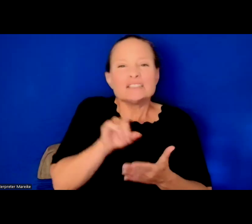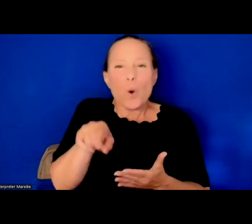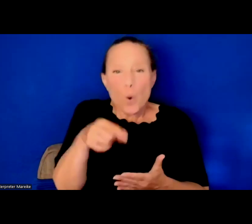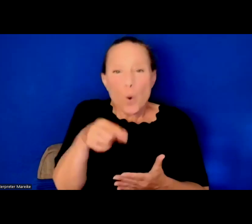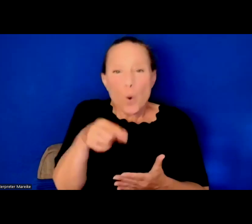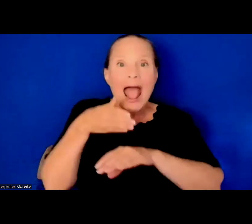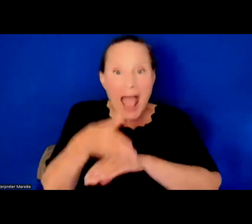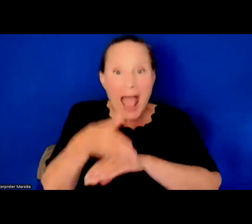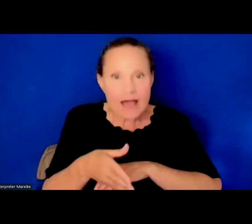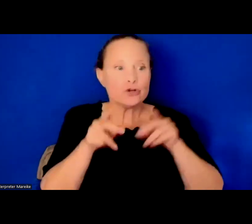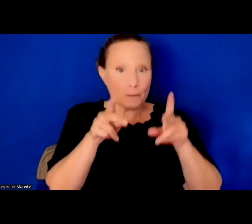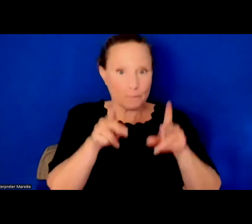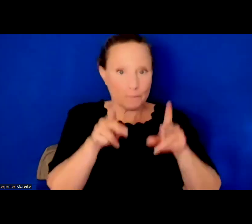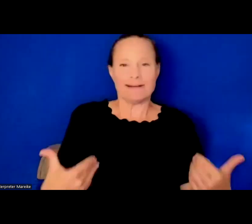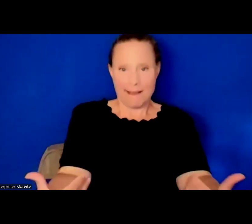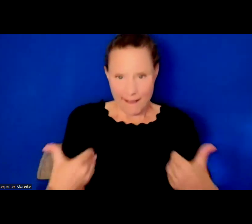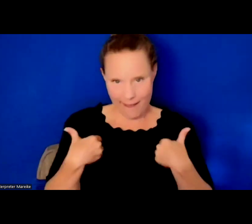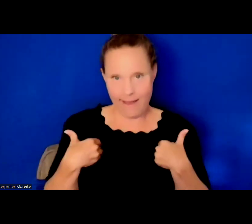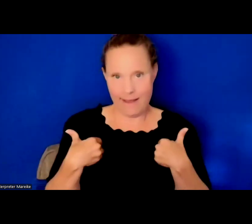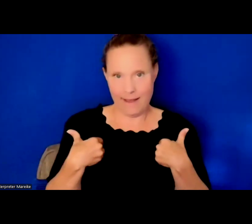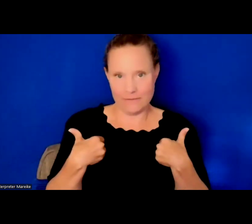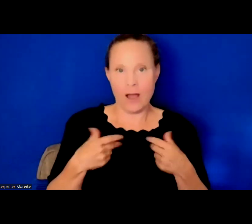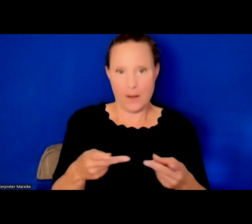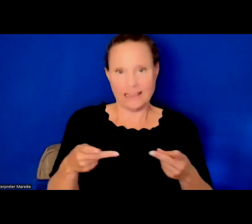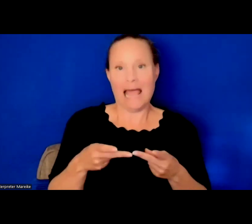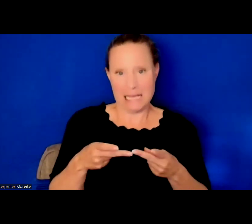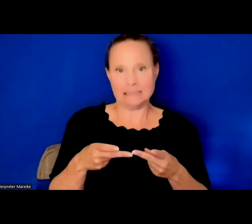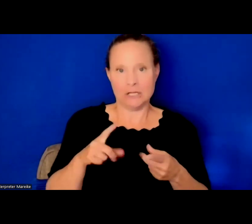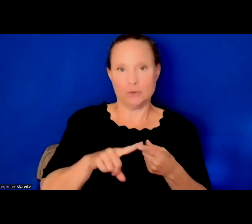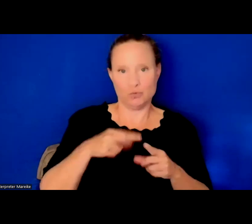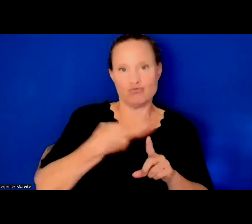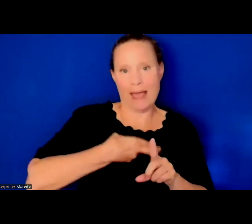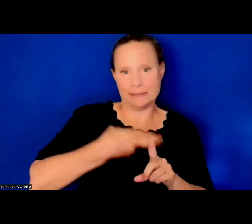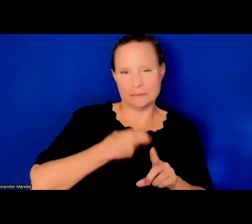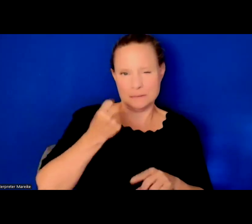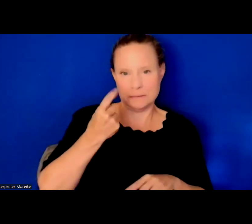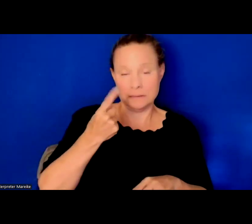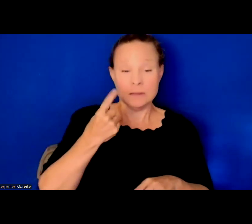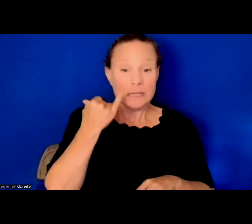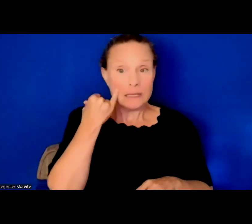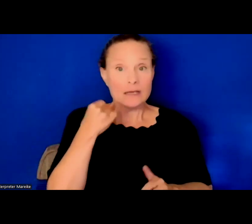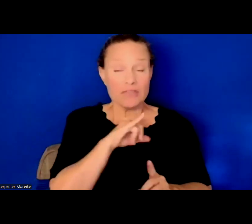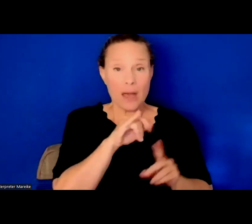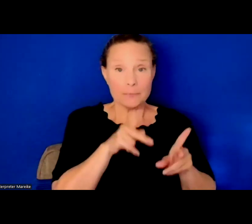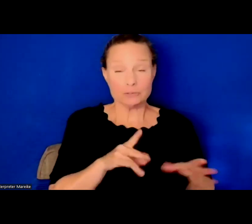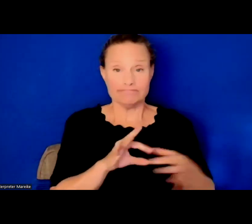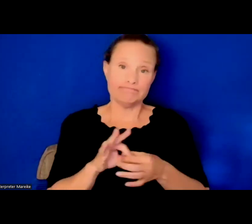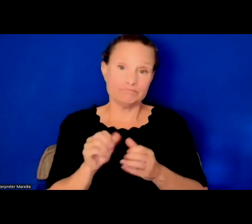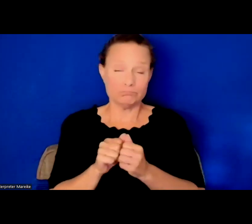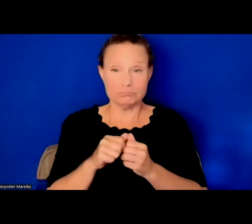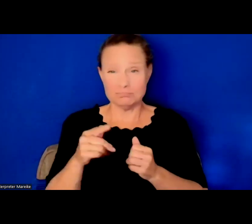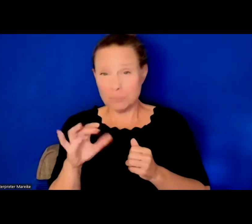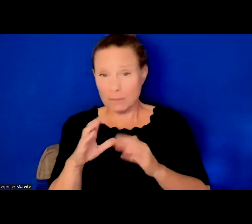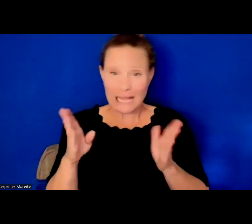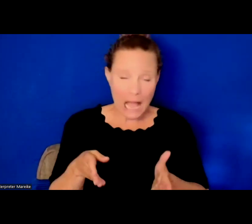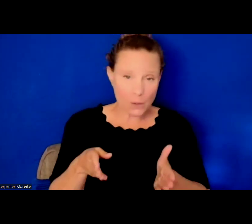connected, right, to a long-term source. So, for example, if they get connected to public